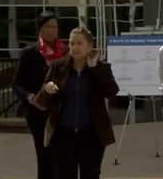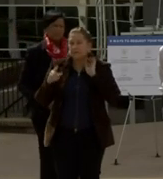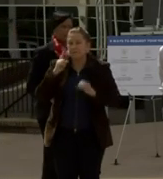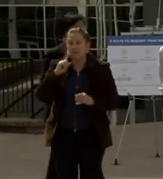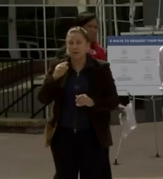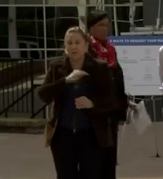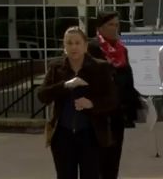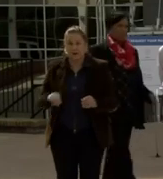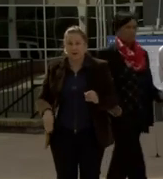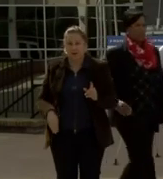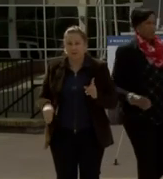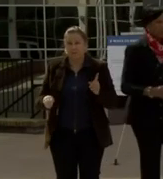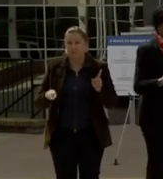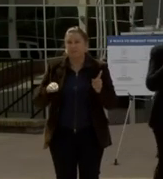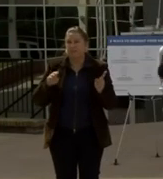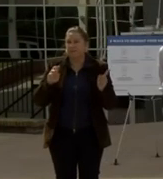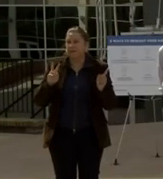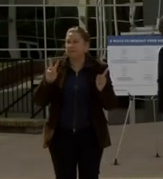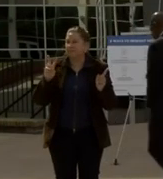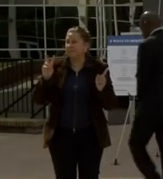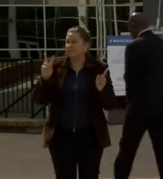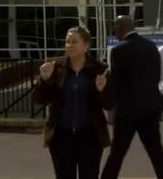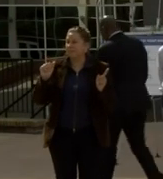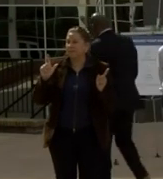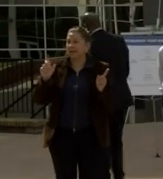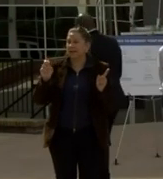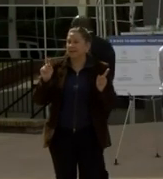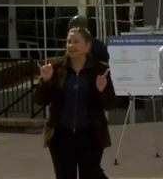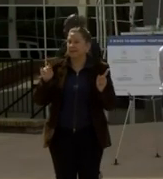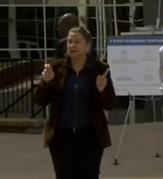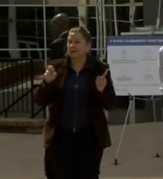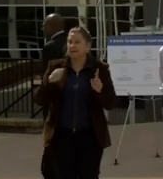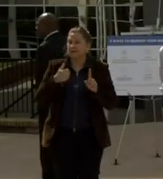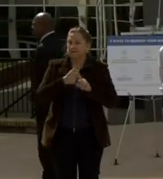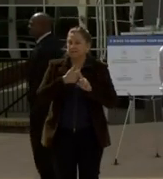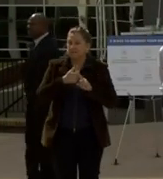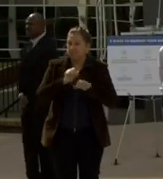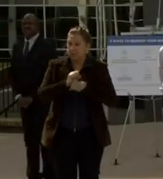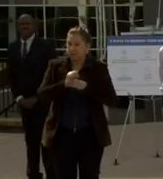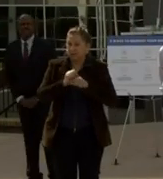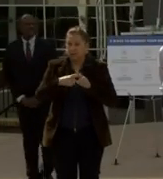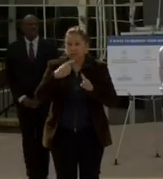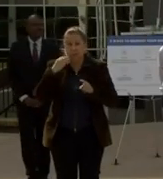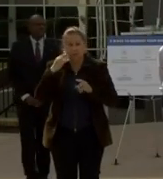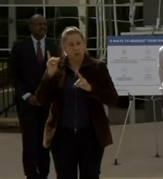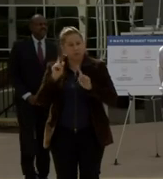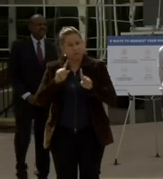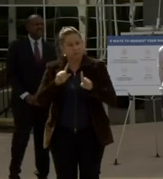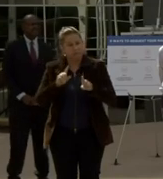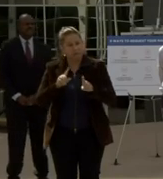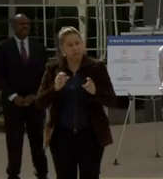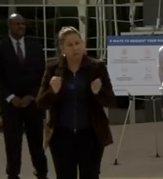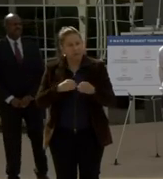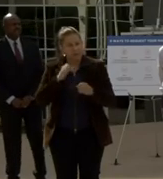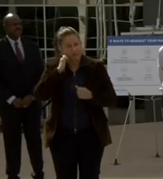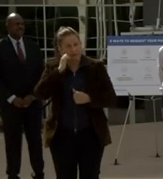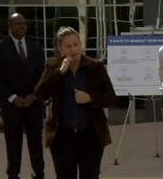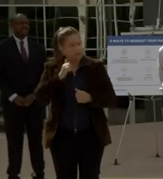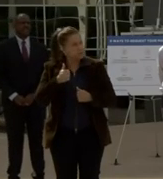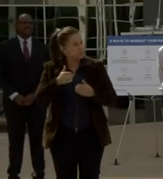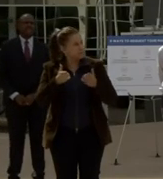home or in the office, and do you know of any contacts he's had with other staffers? Yes,